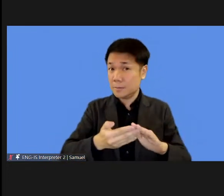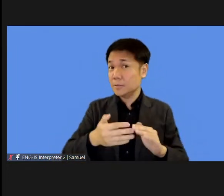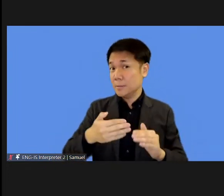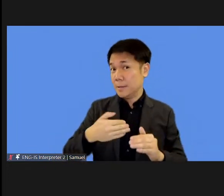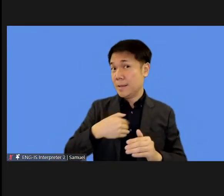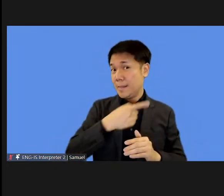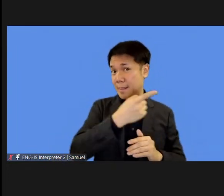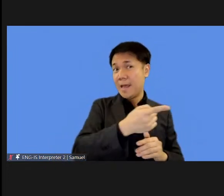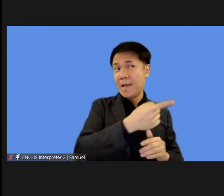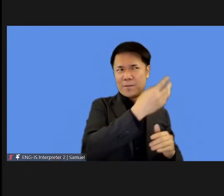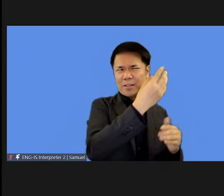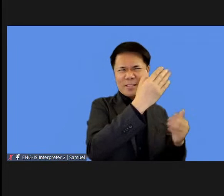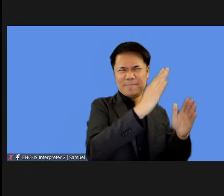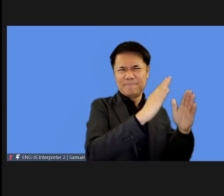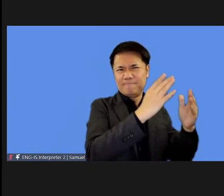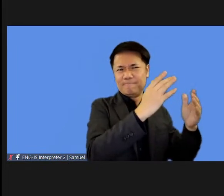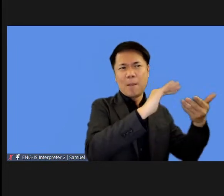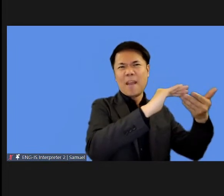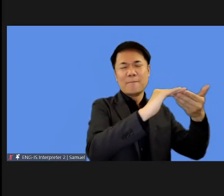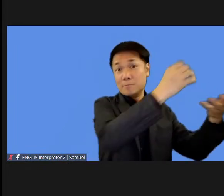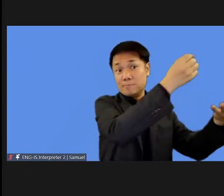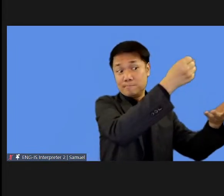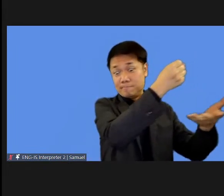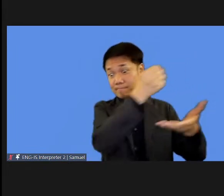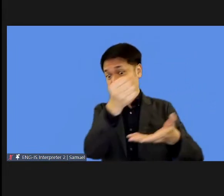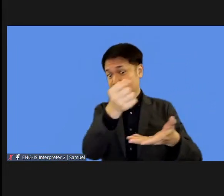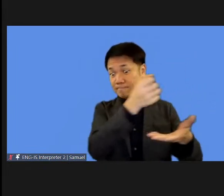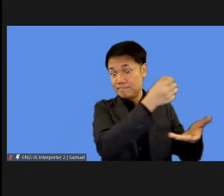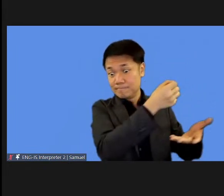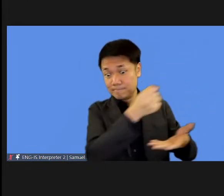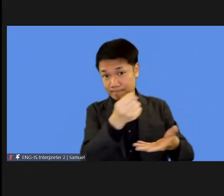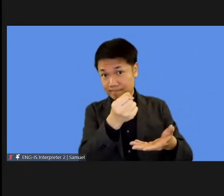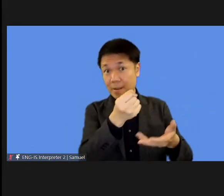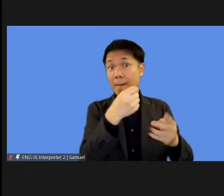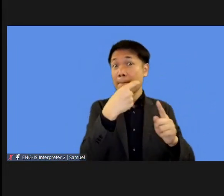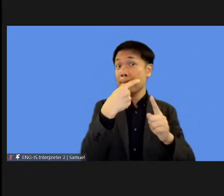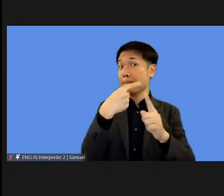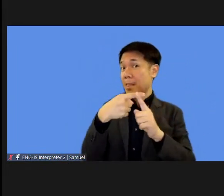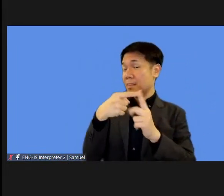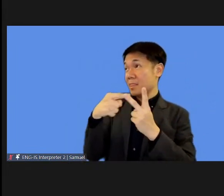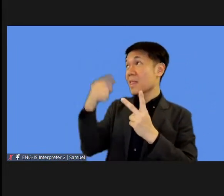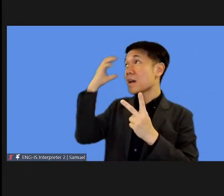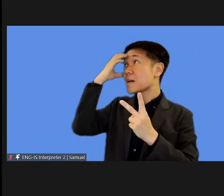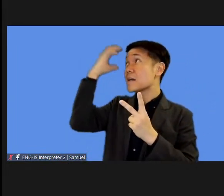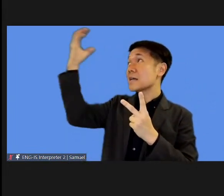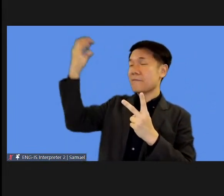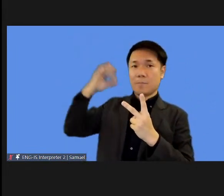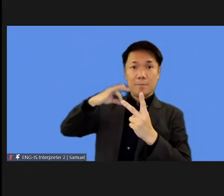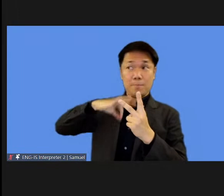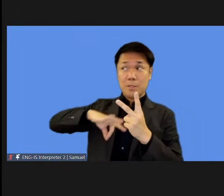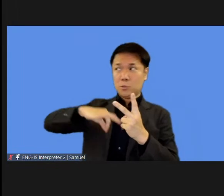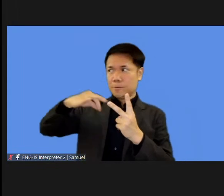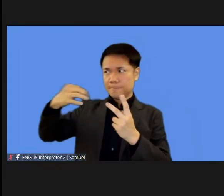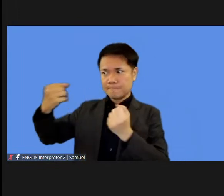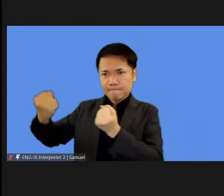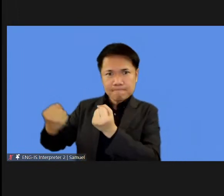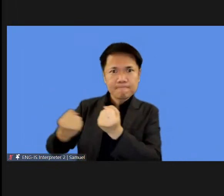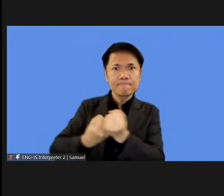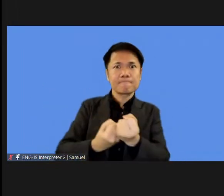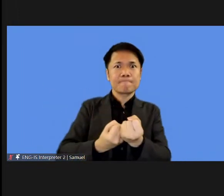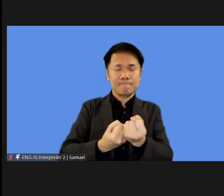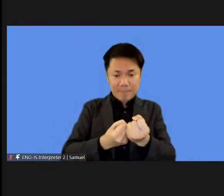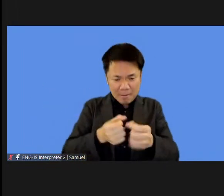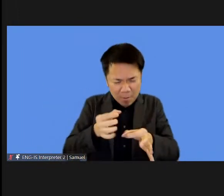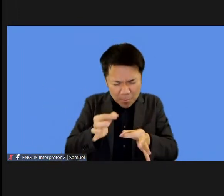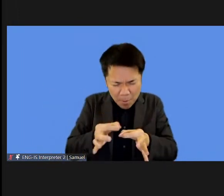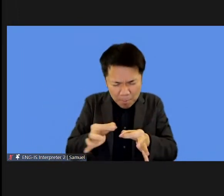the government agencies and ministries come together to enhance coordination of development plans and